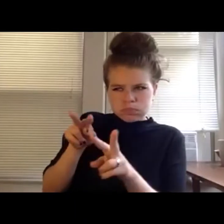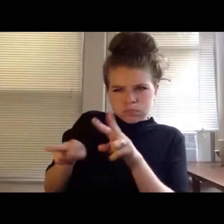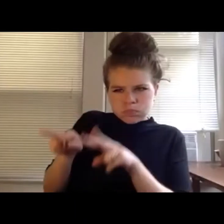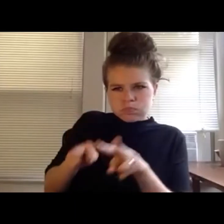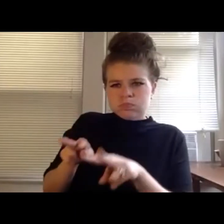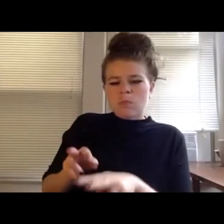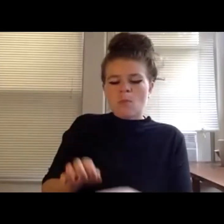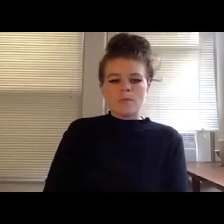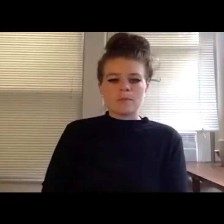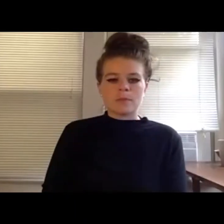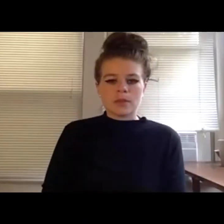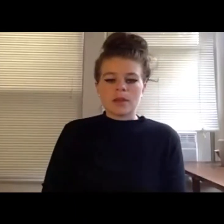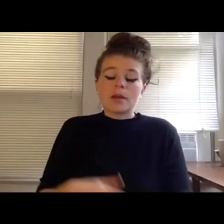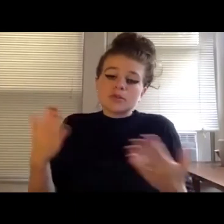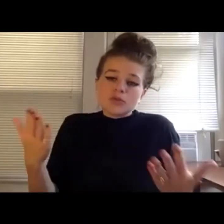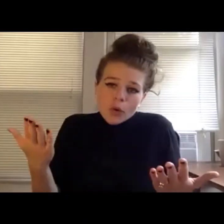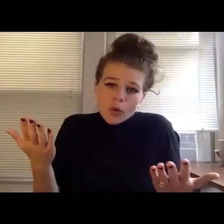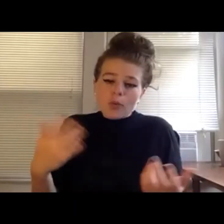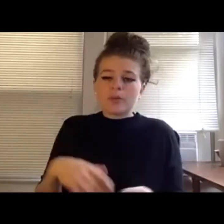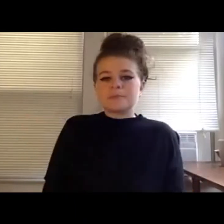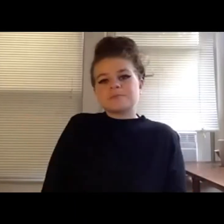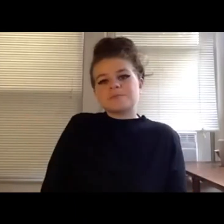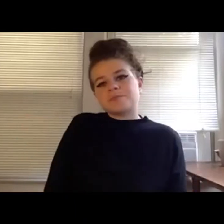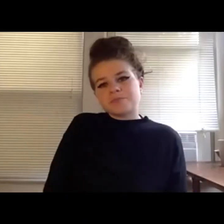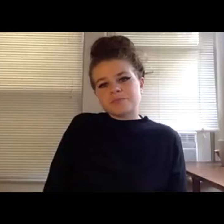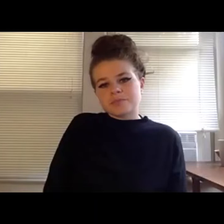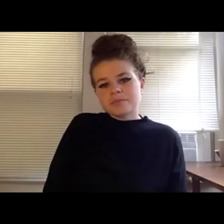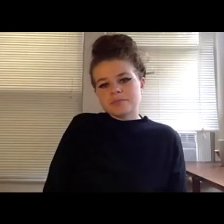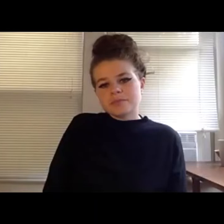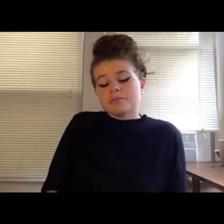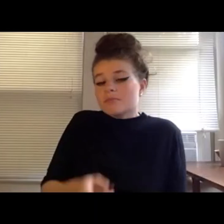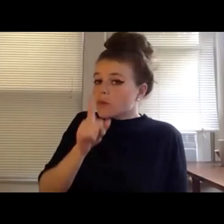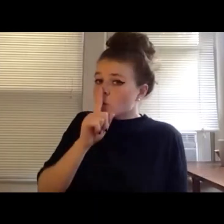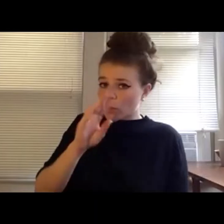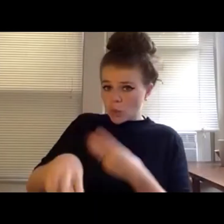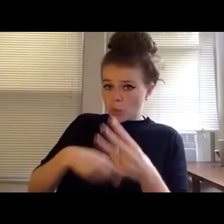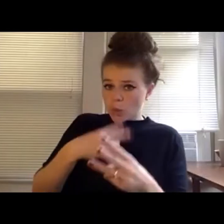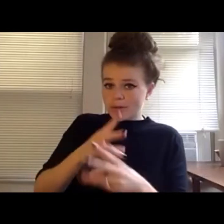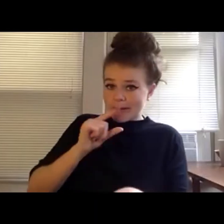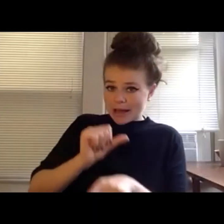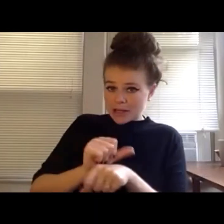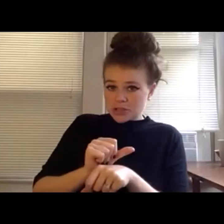So, and in